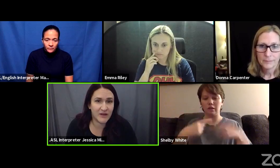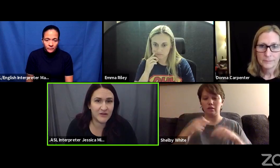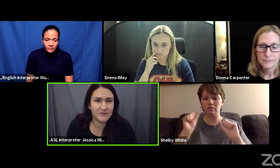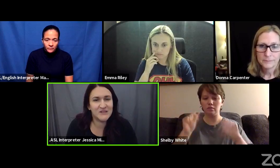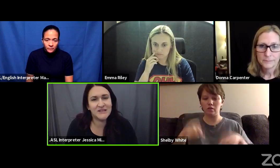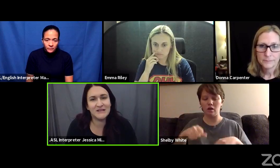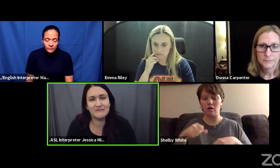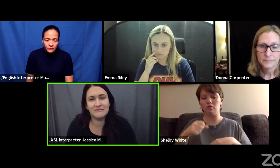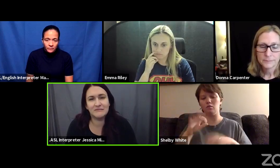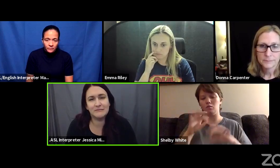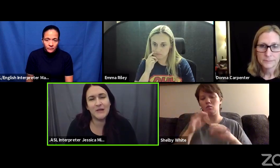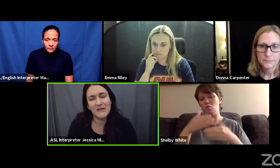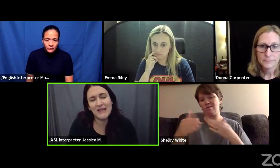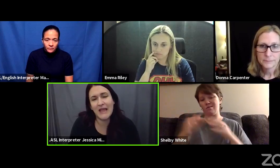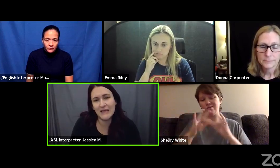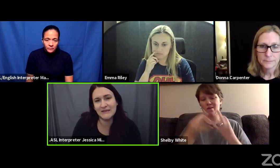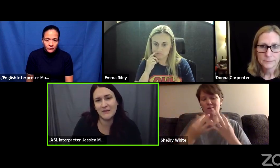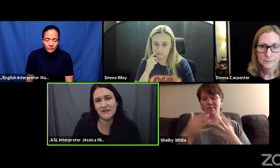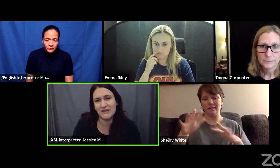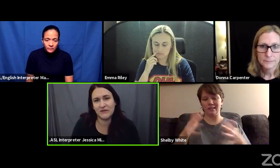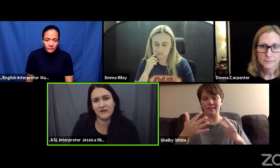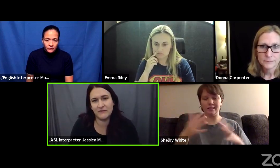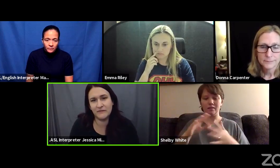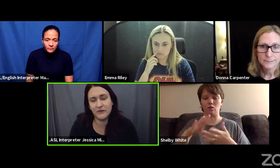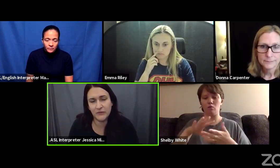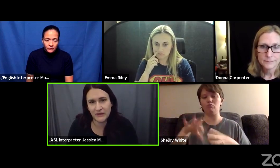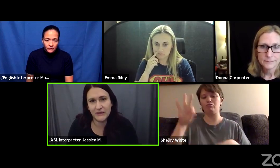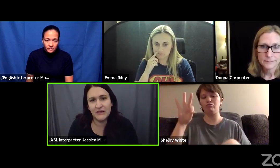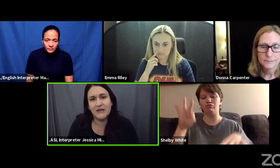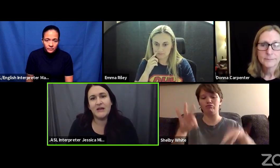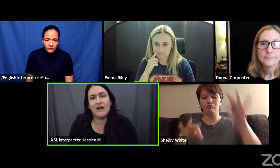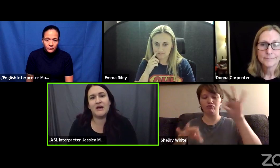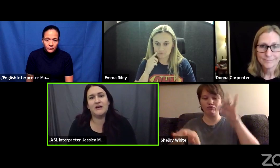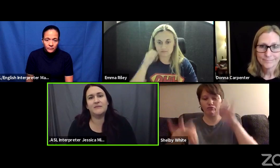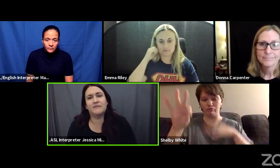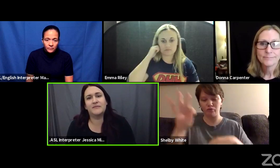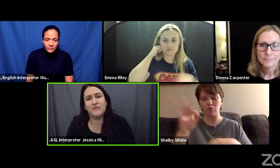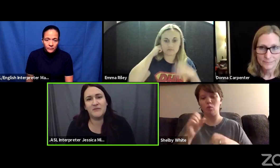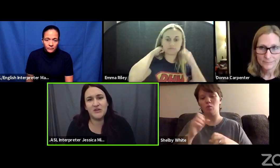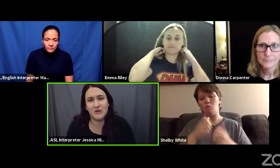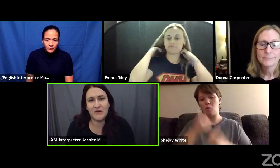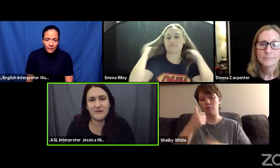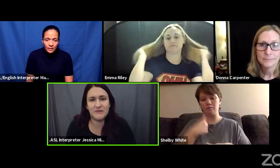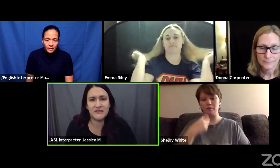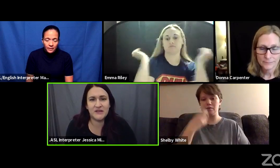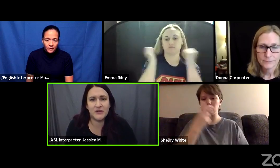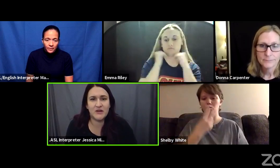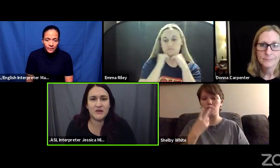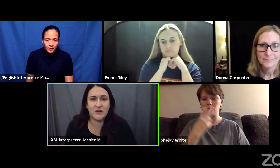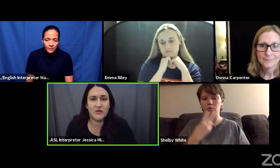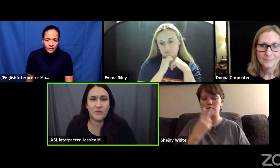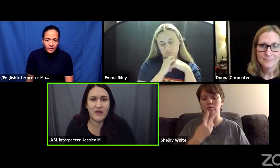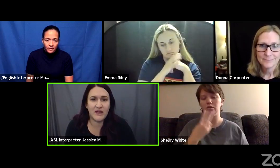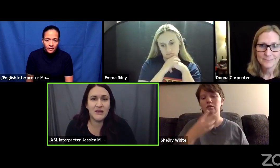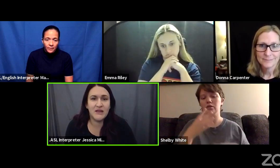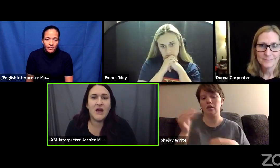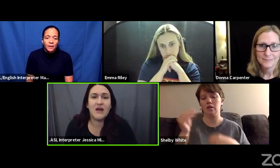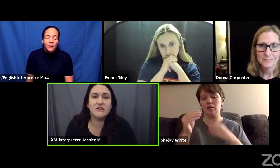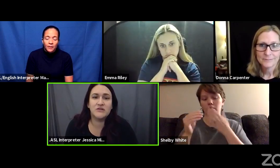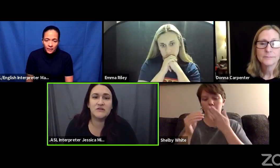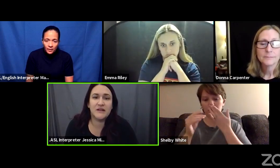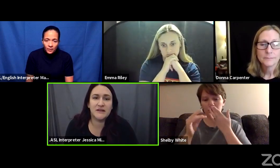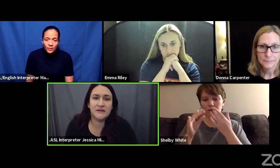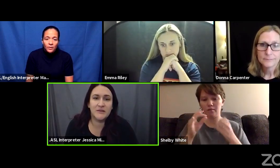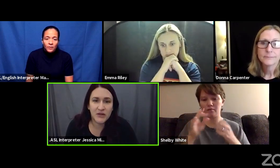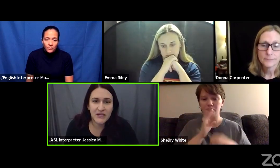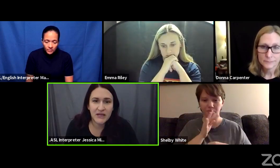as well. It wasn't, I mean, they can sign, but it's not really fluid. But my family's picked it up along the way. I